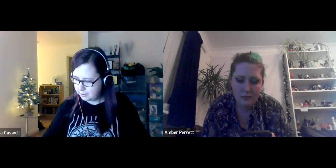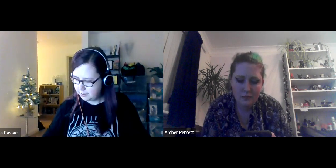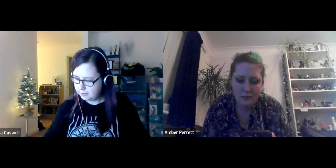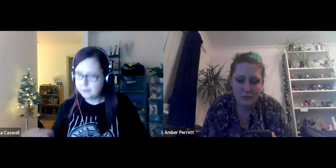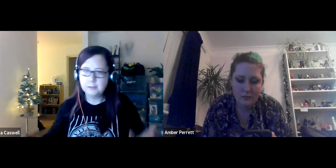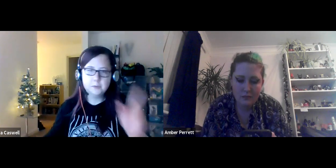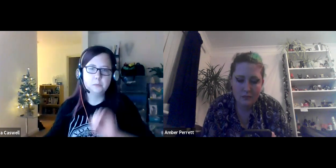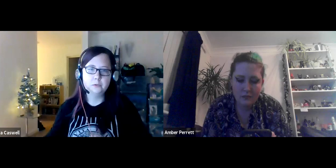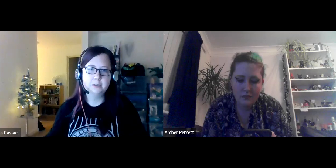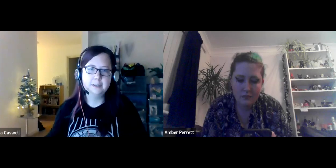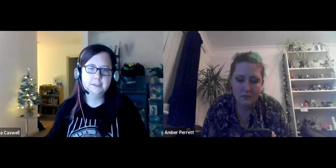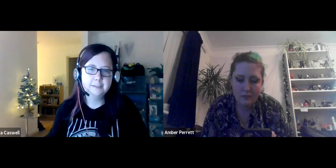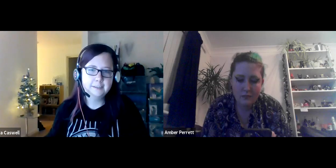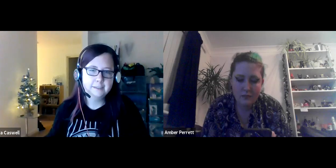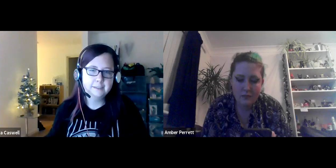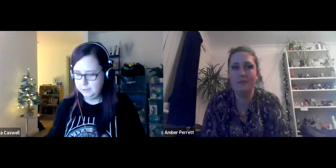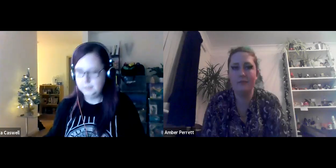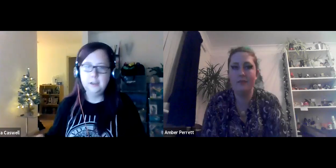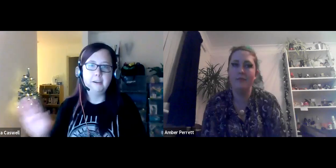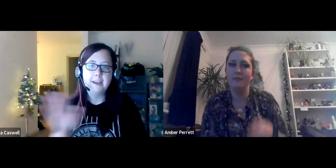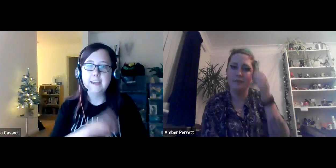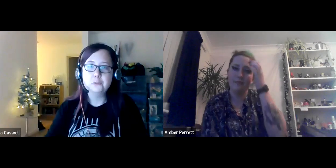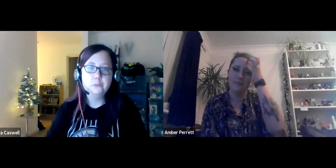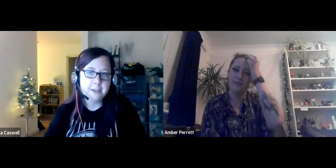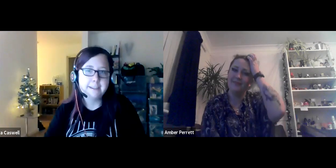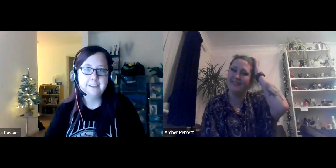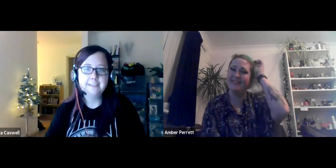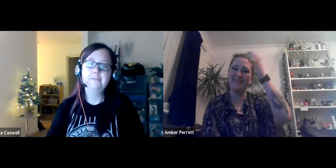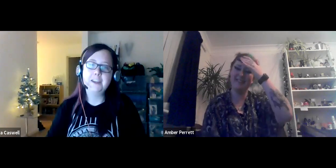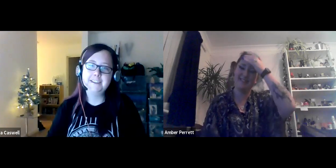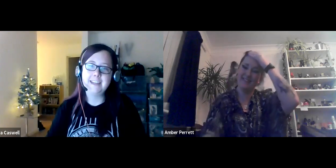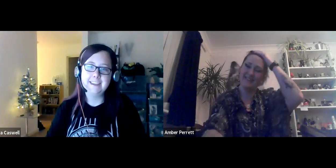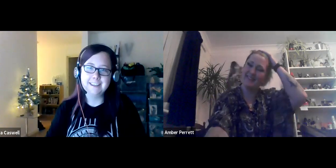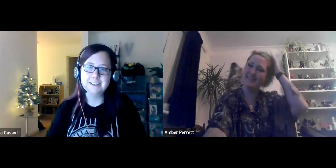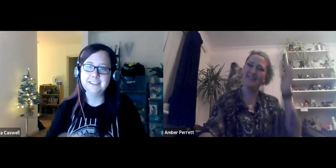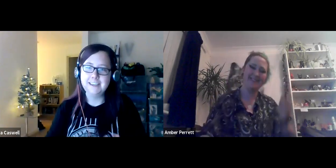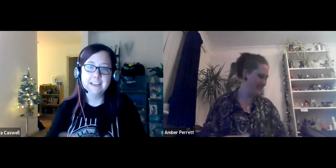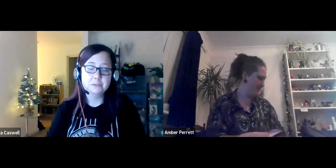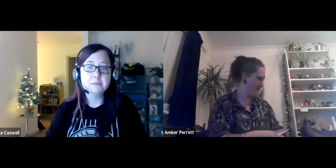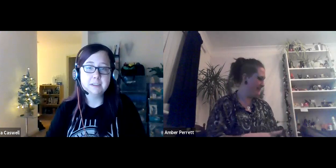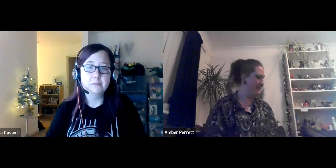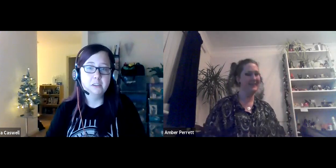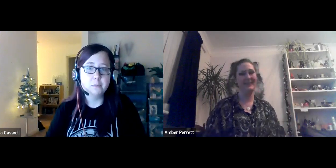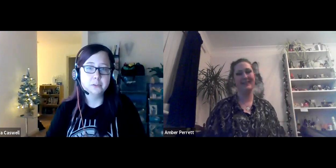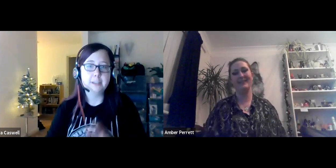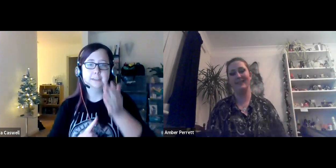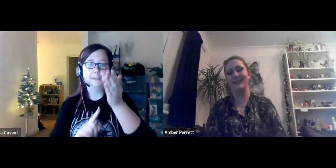Friday, I'm going to pause this. Okay, ignore what I said. Thursday is actually TH, which makes a lot more sense.